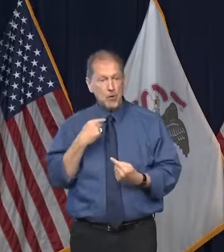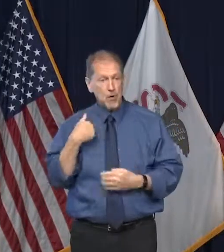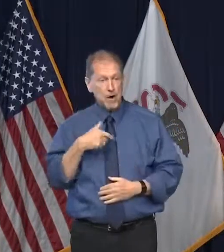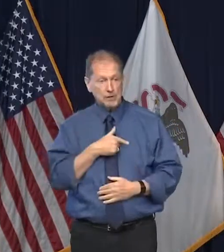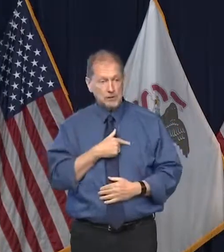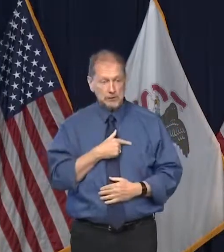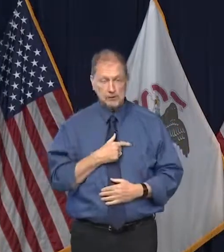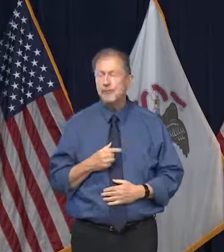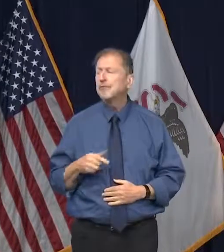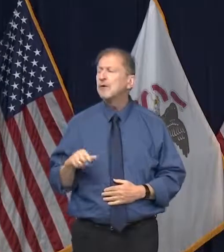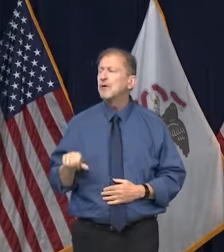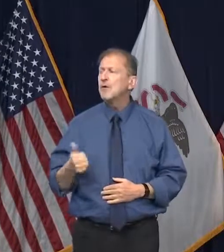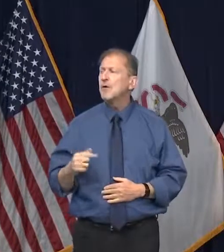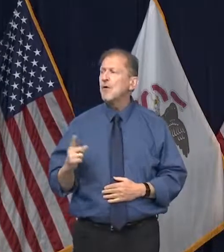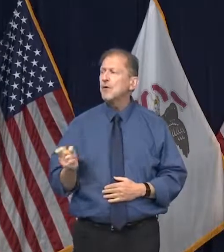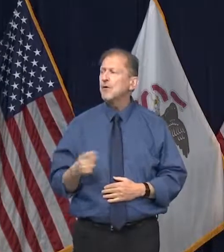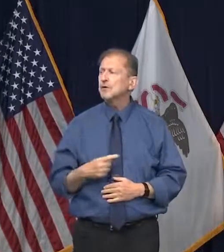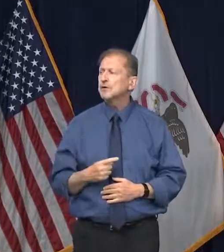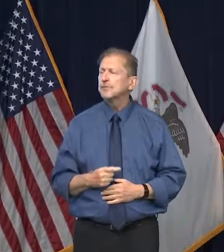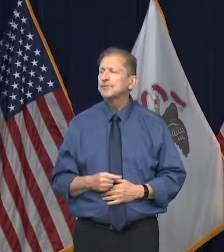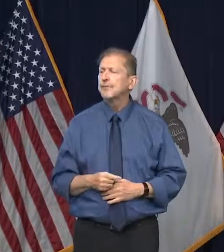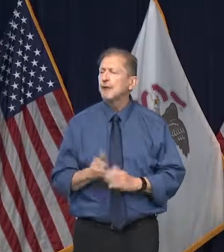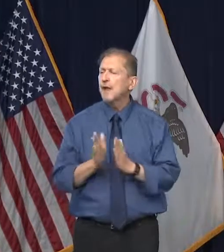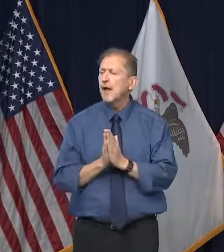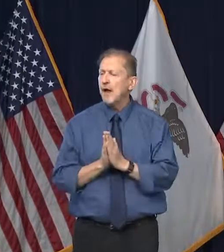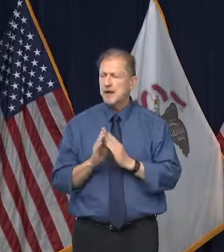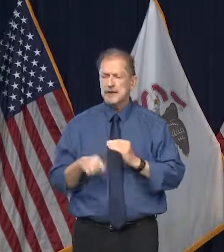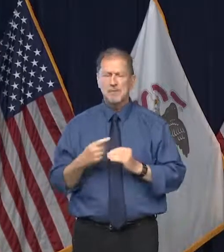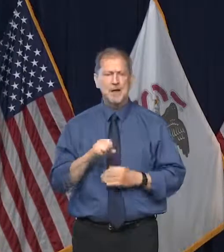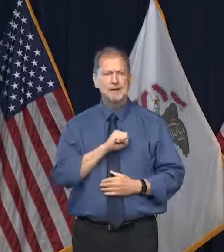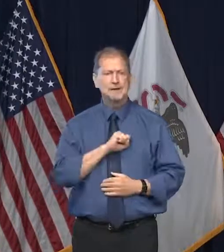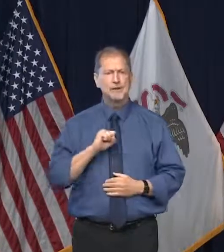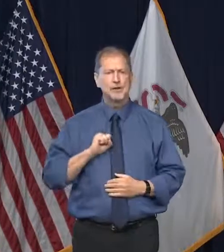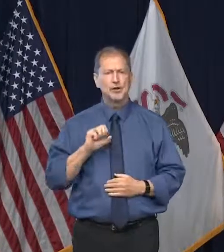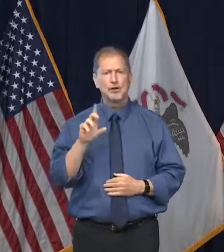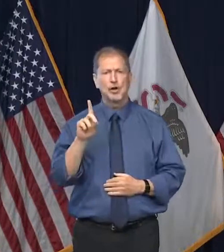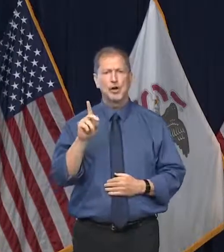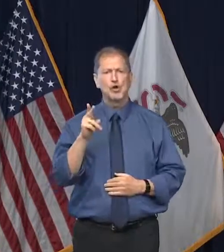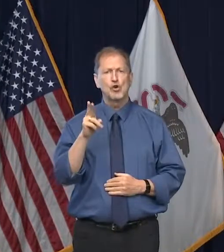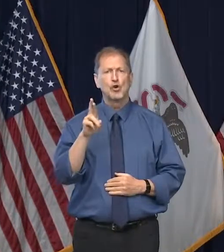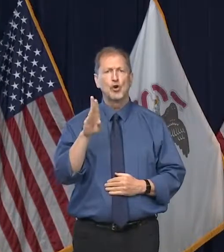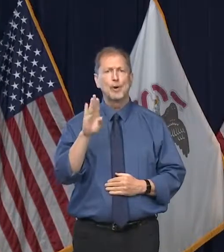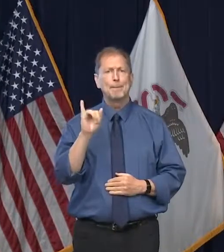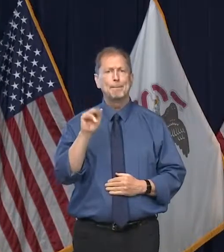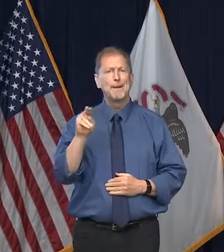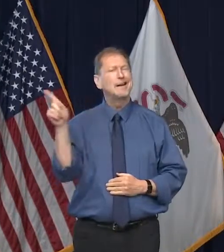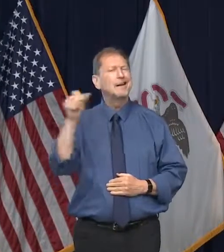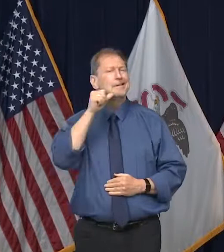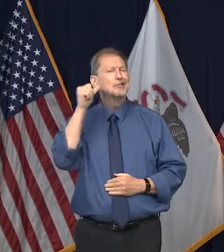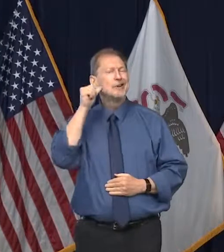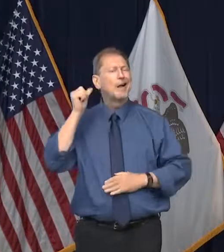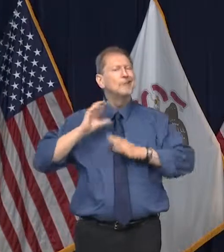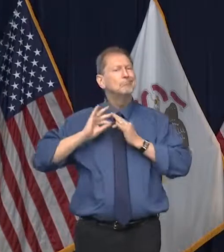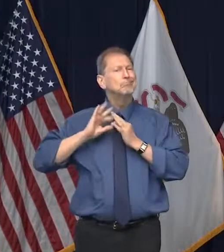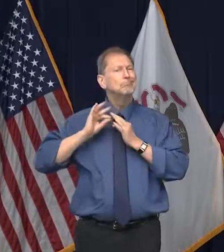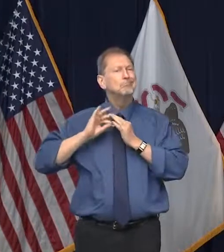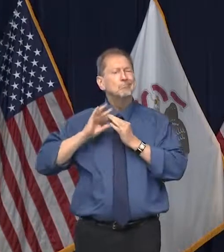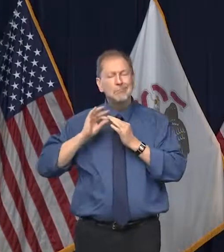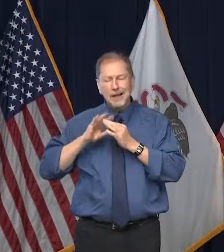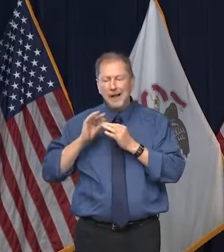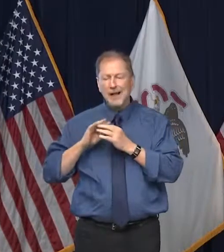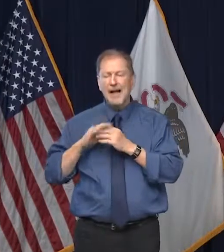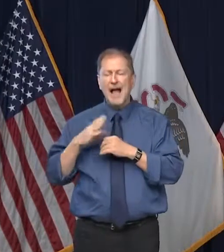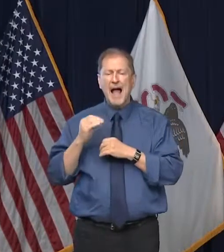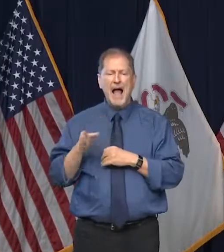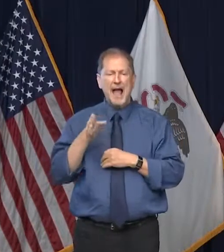Dave, Tony at WBZ, and a few other people are asking about Senator Durbin's comments yesterday, and if Speaker